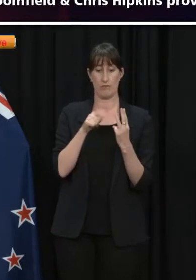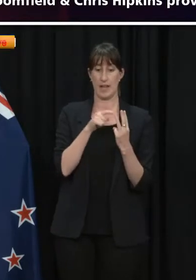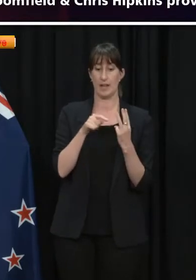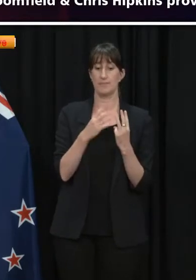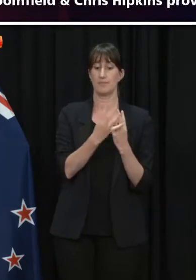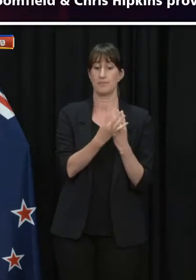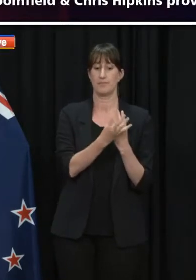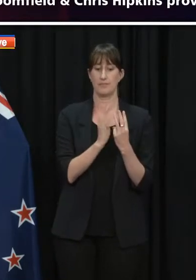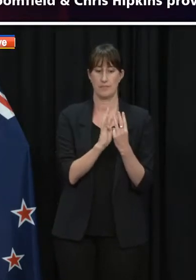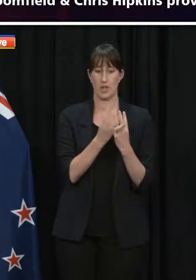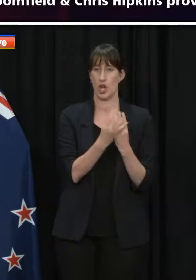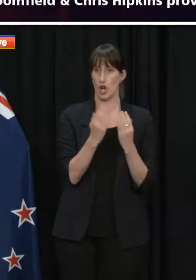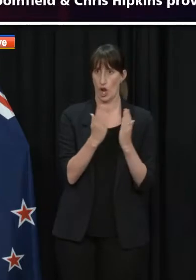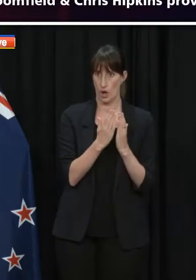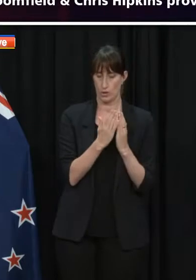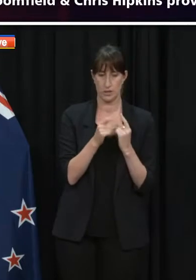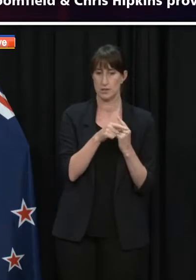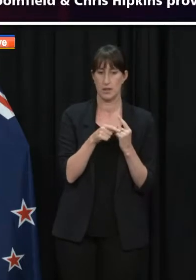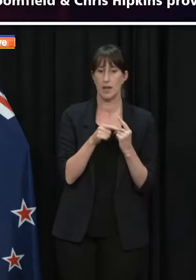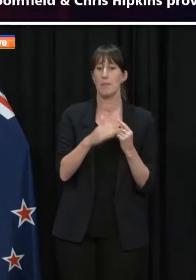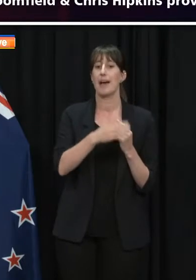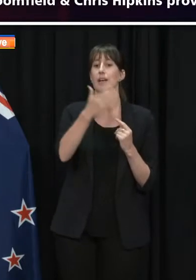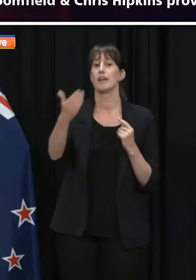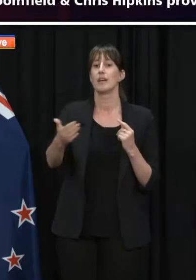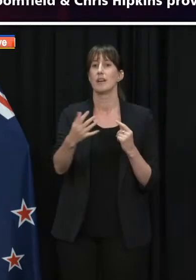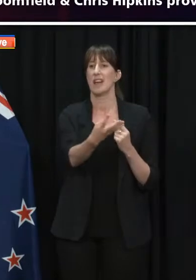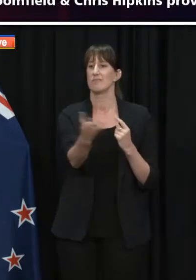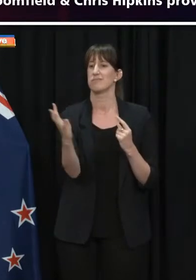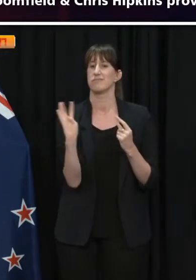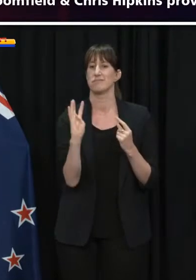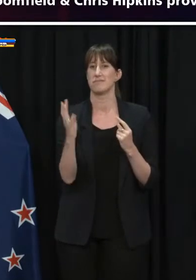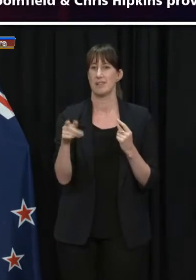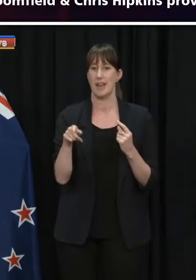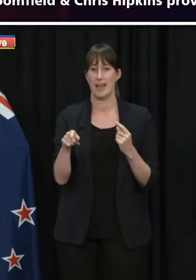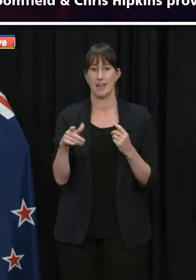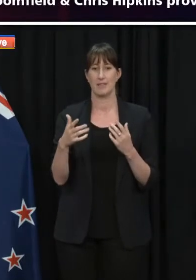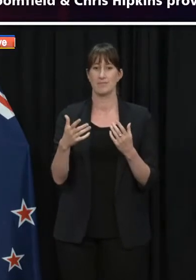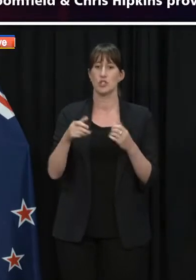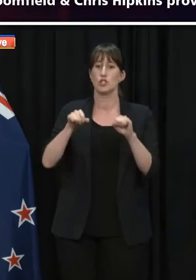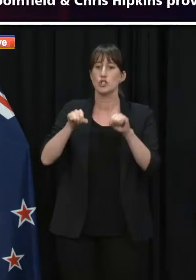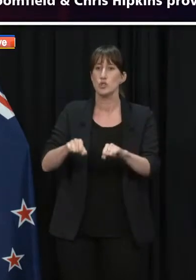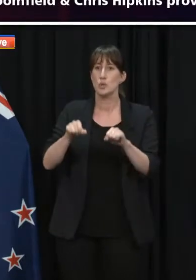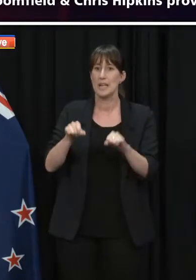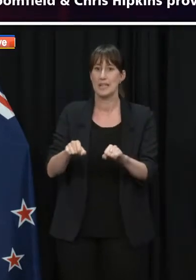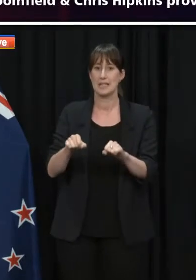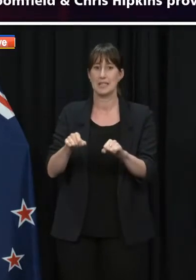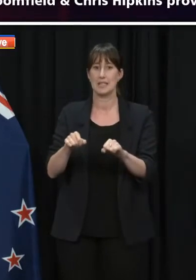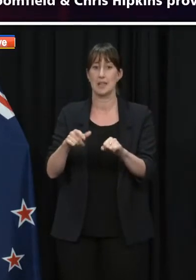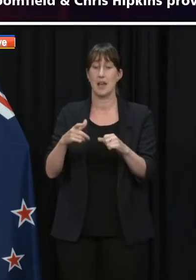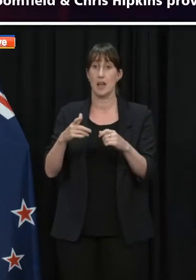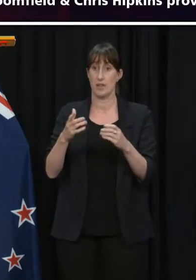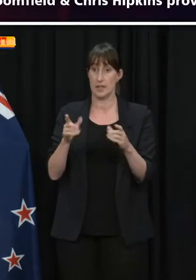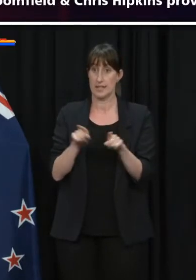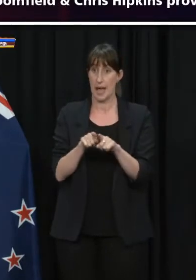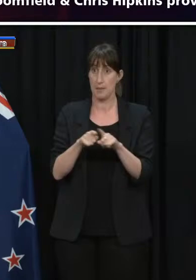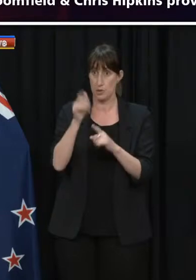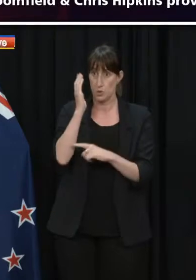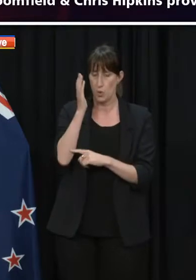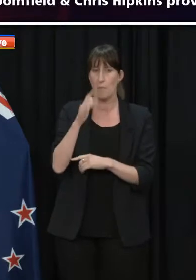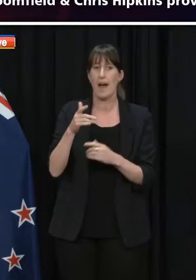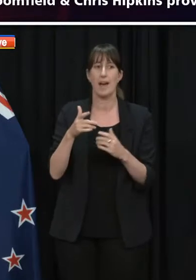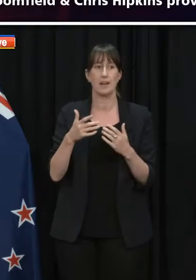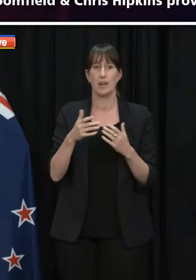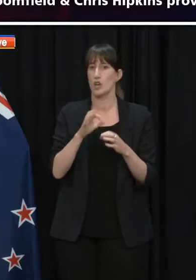non-close contacts from Papatoetoe High School, so the other students who weren't in the same class, plus whānau members. It